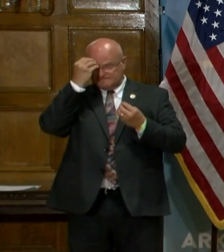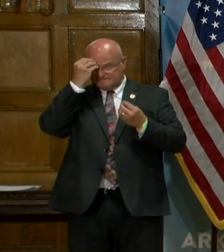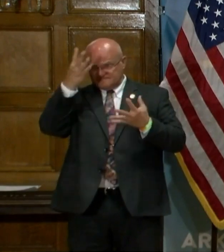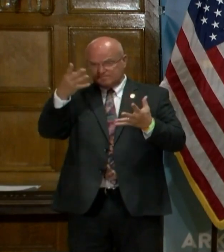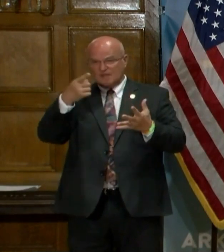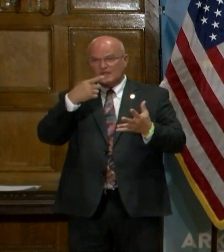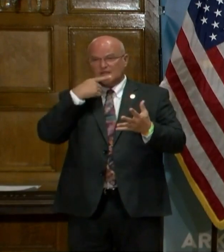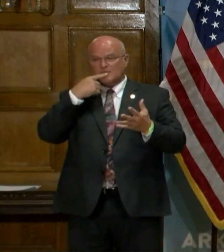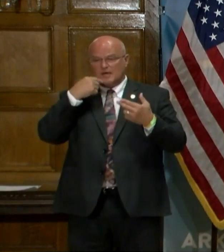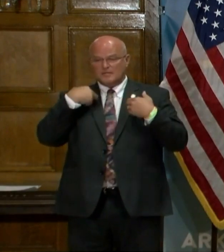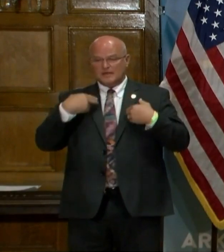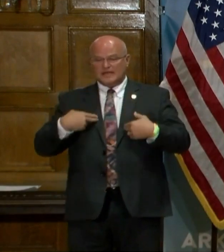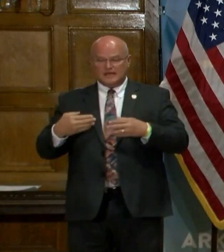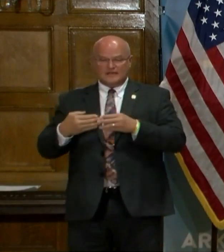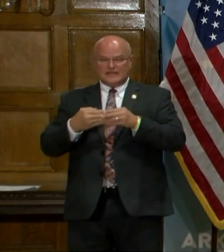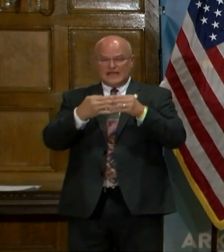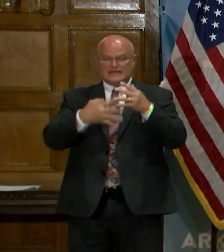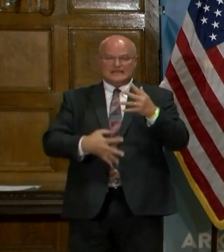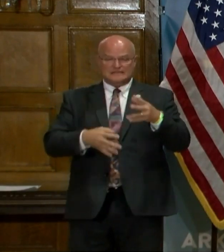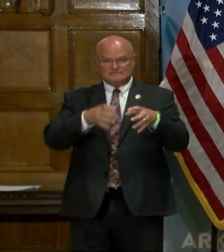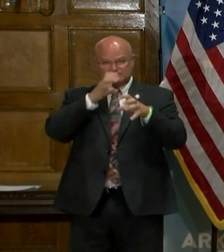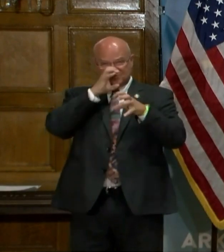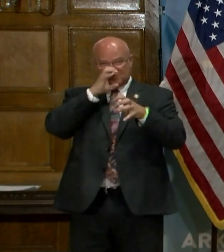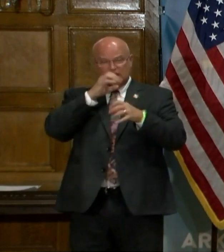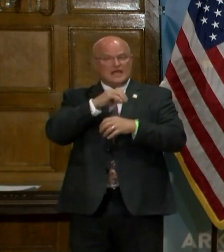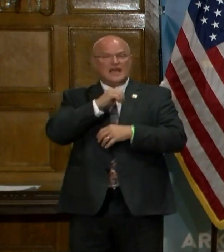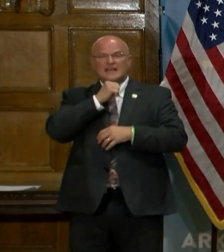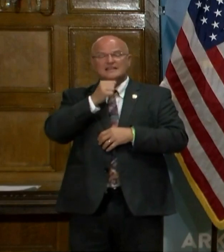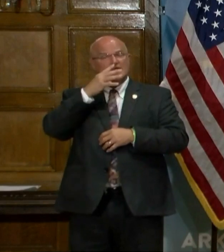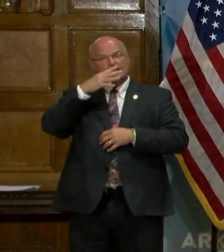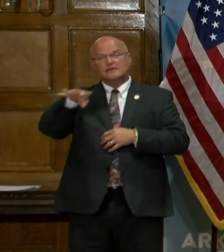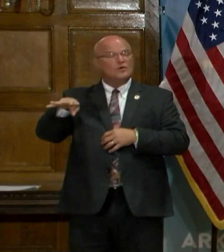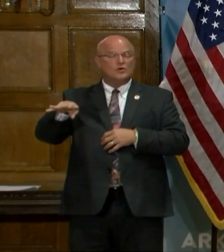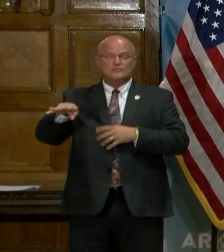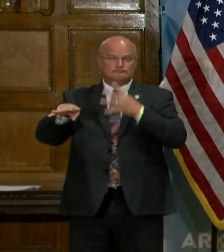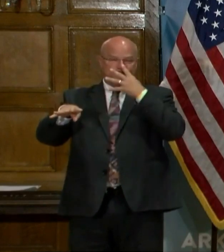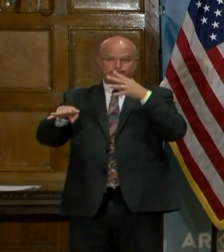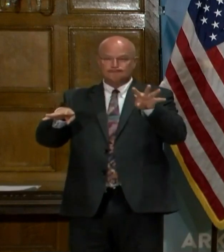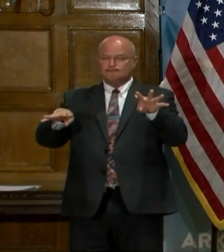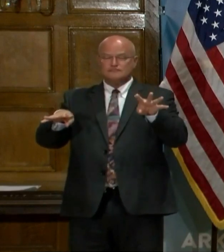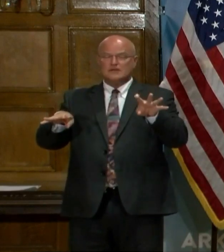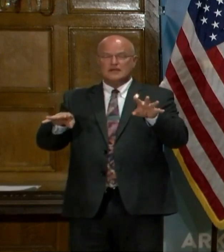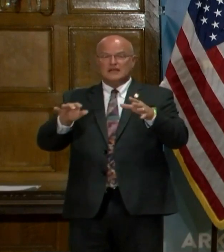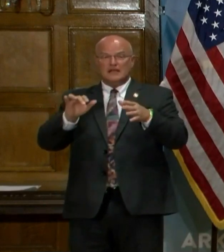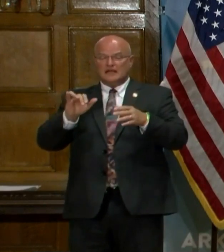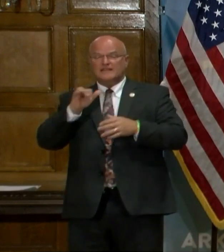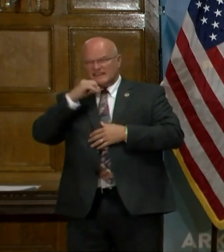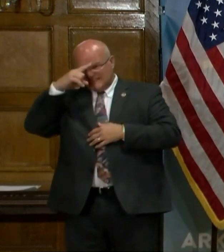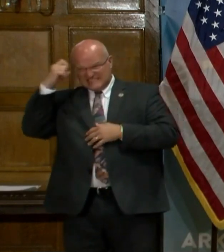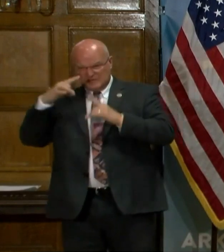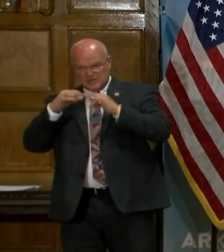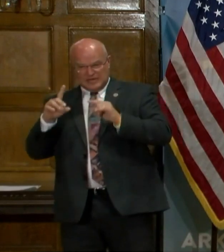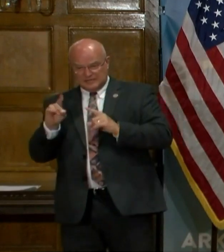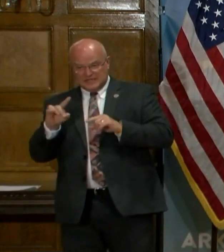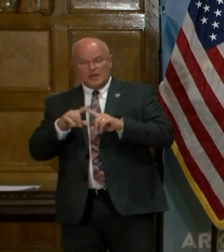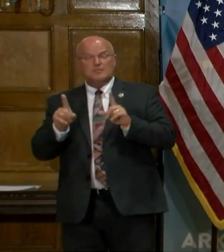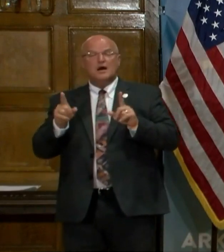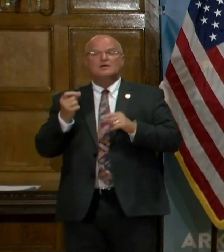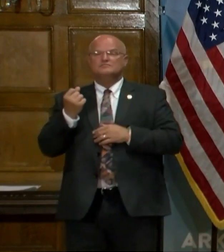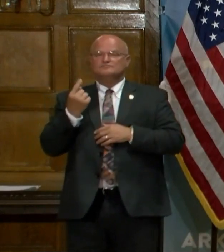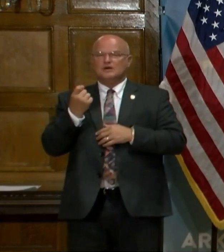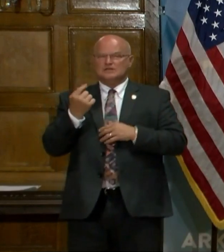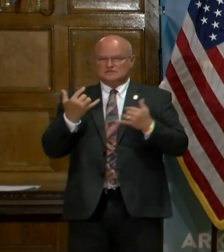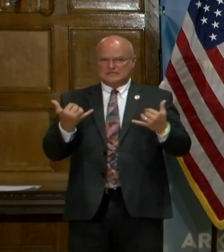public health guidelines very strictly and not ignore. Not that the summer camps did, but that we